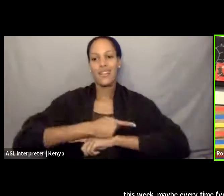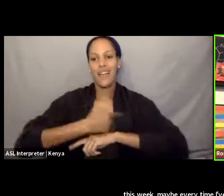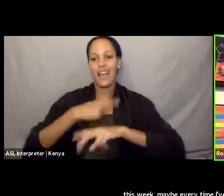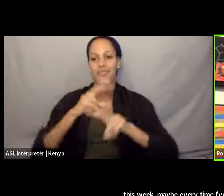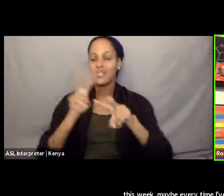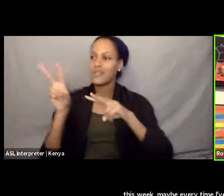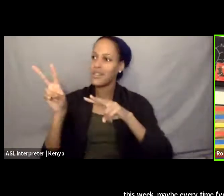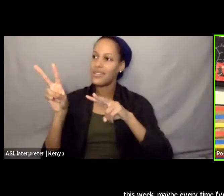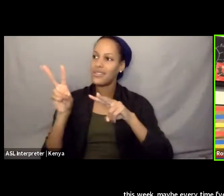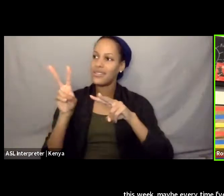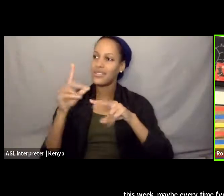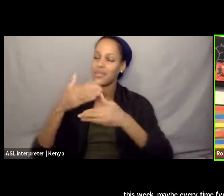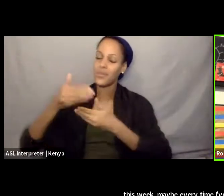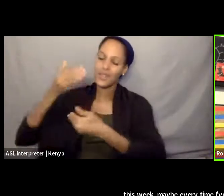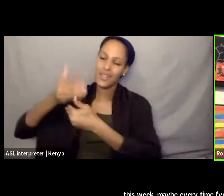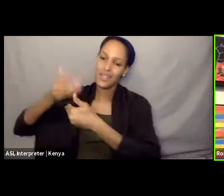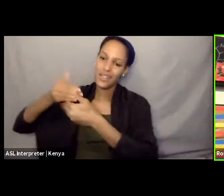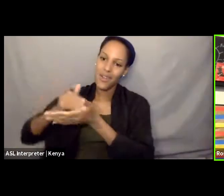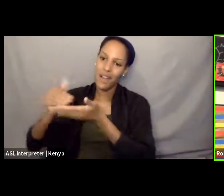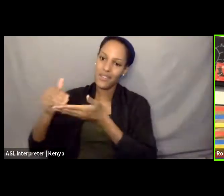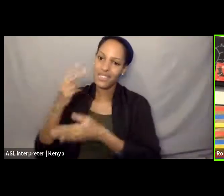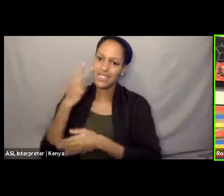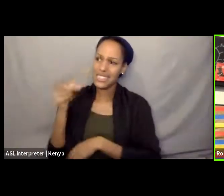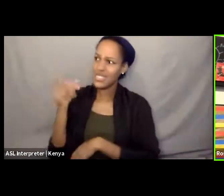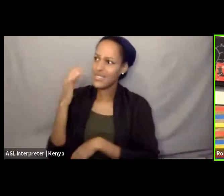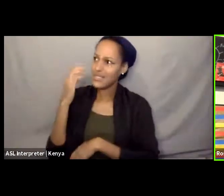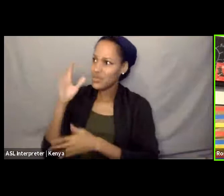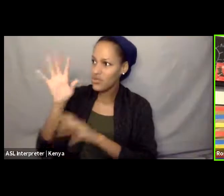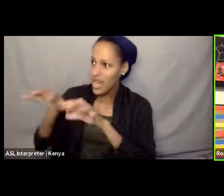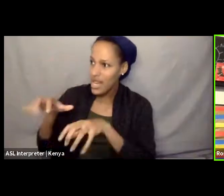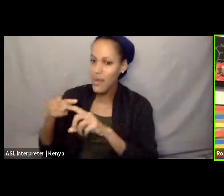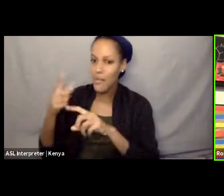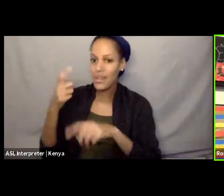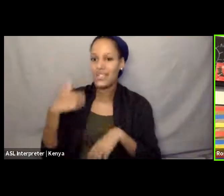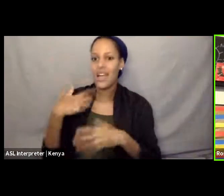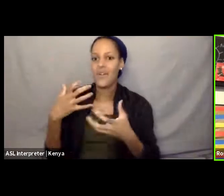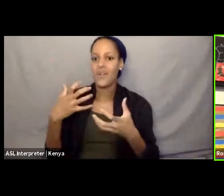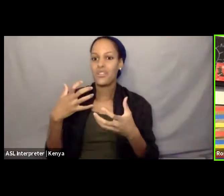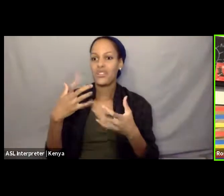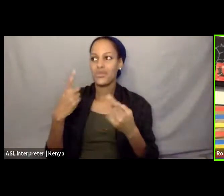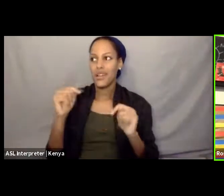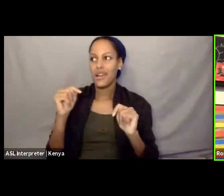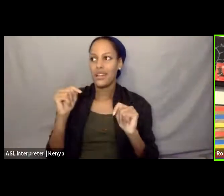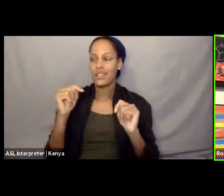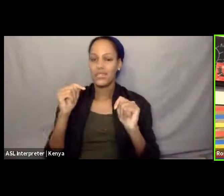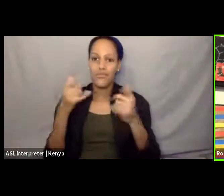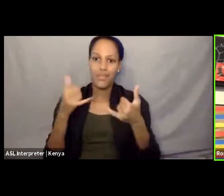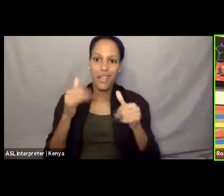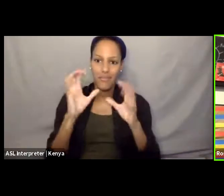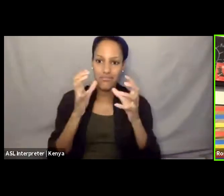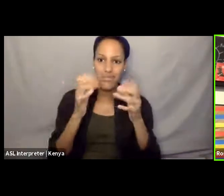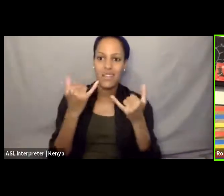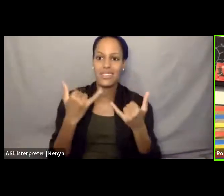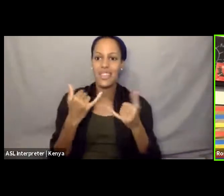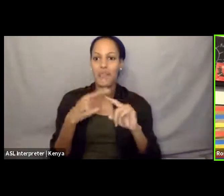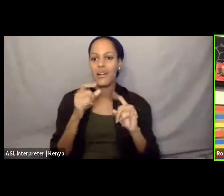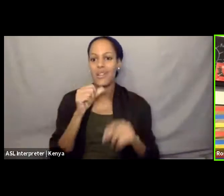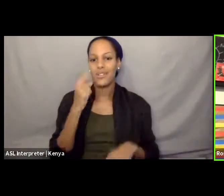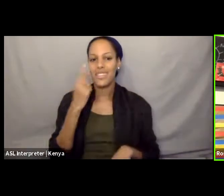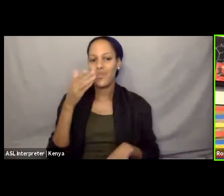window periodically just to see if it's raining because I want to get in a little basketball later today. I don't know if that's going to happen.